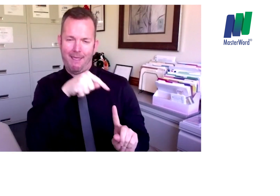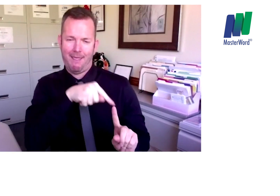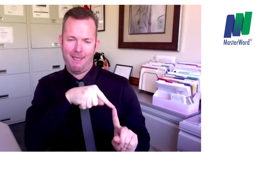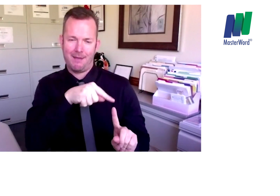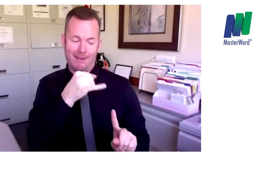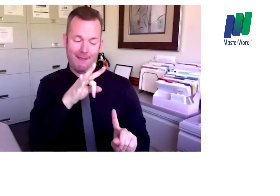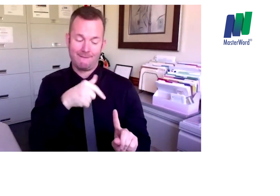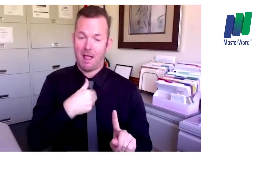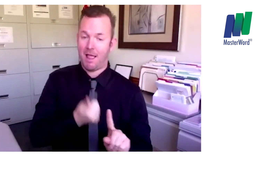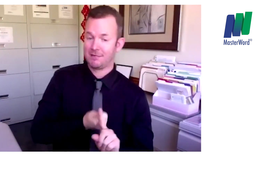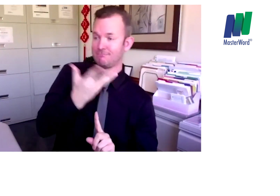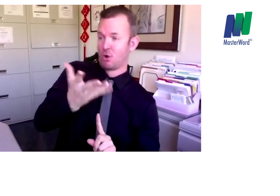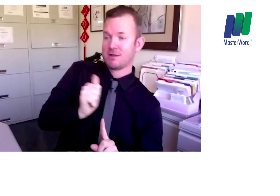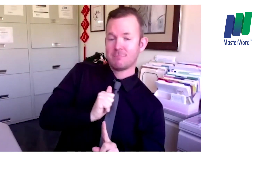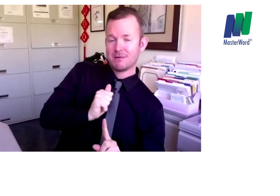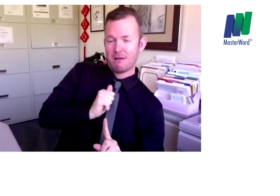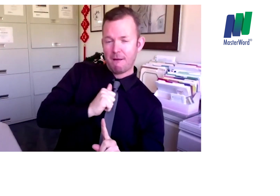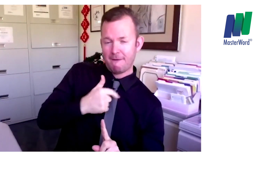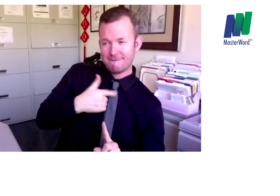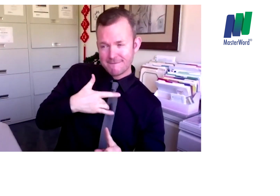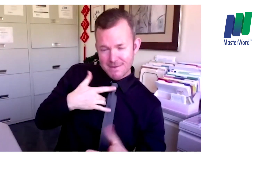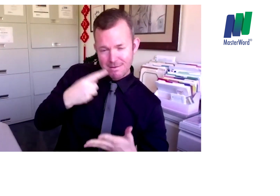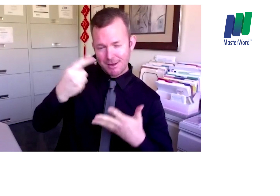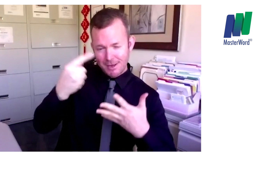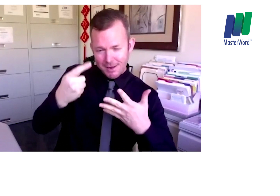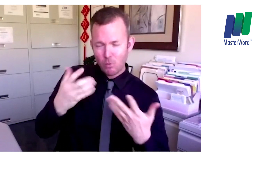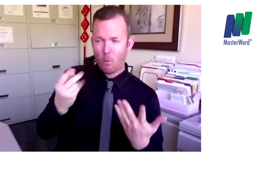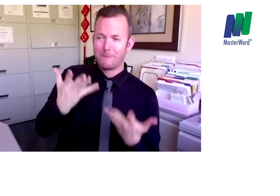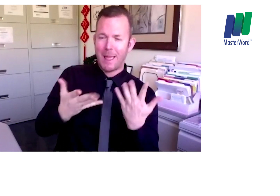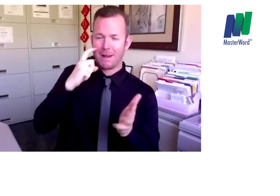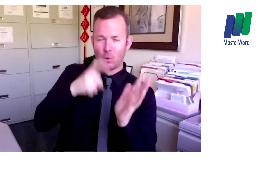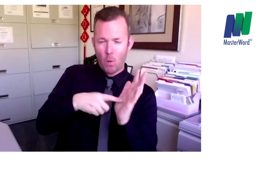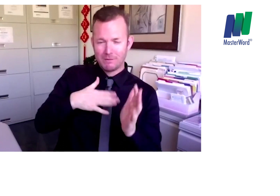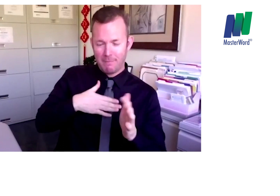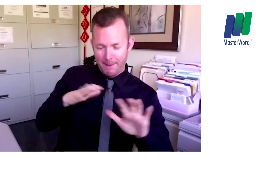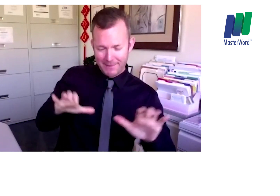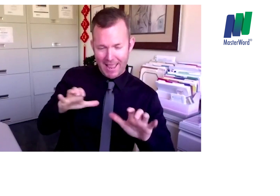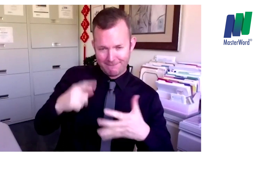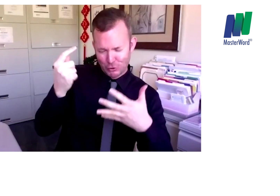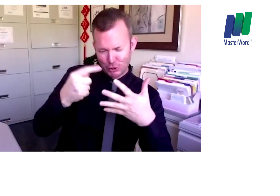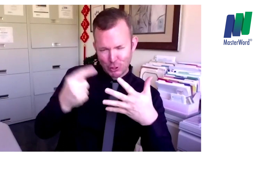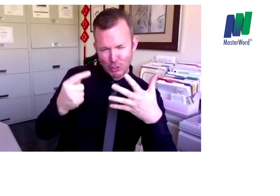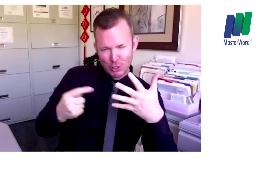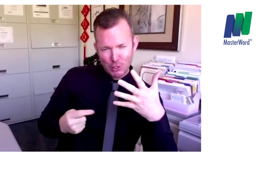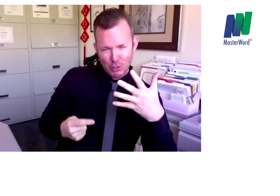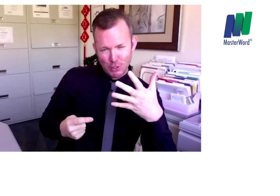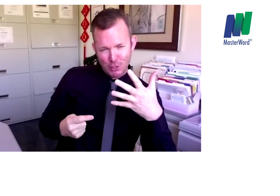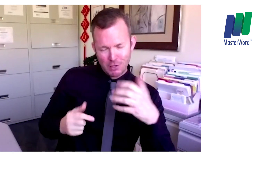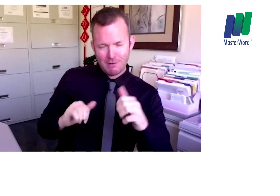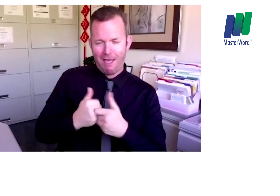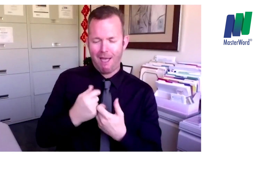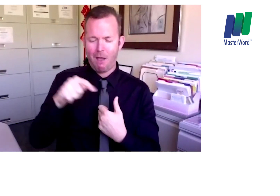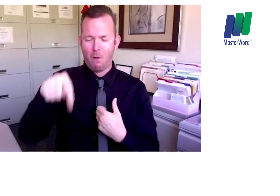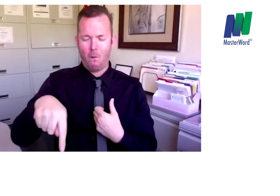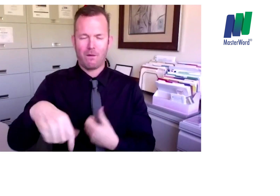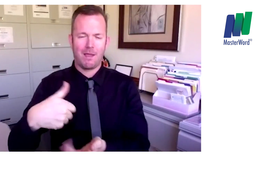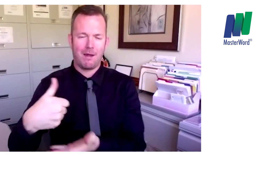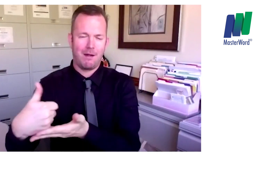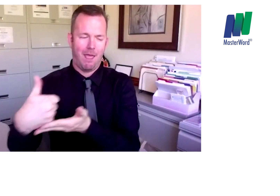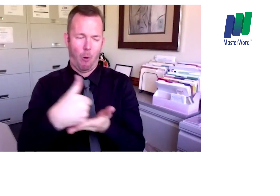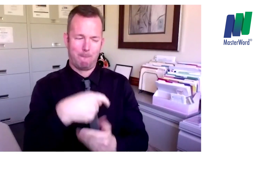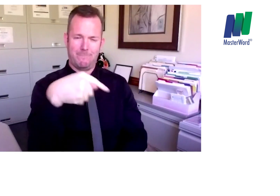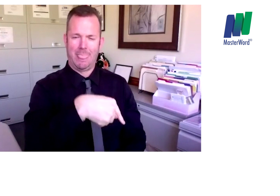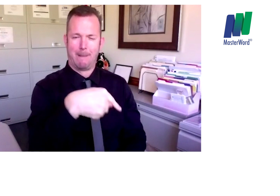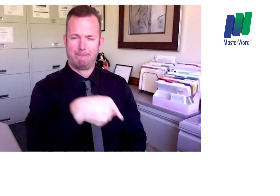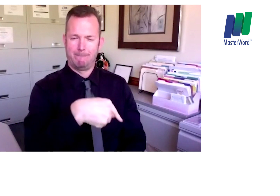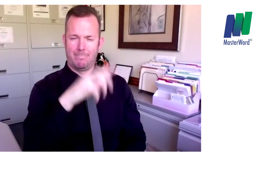people may not understand an individual experience. So if I express myself and how I'm feeling and noticing my own pattern behaviors, what would